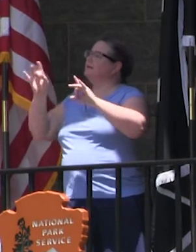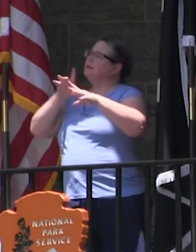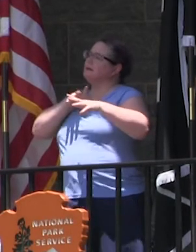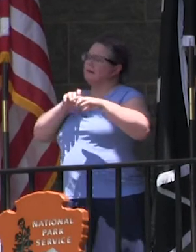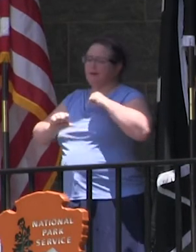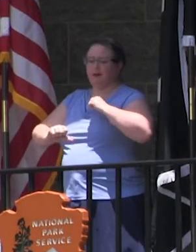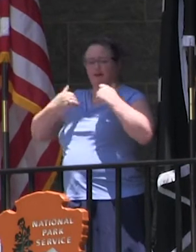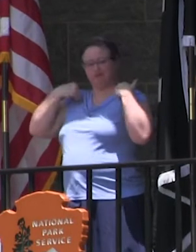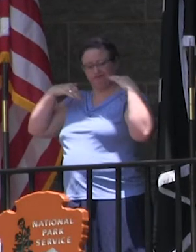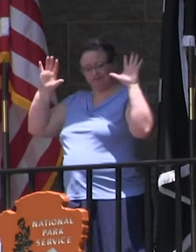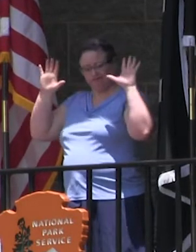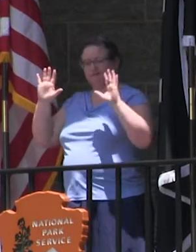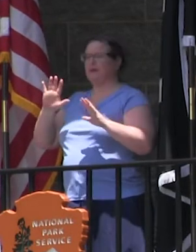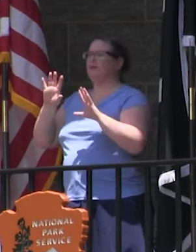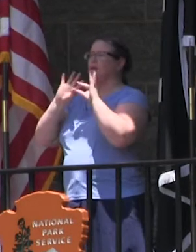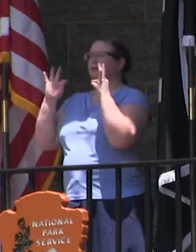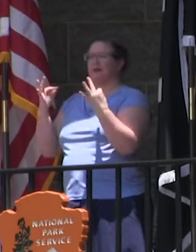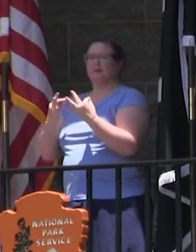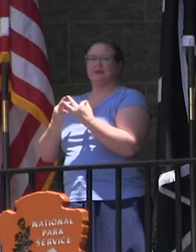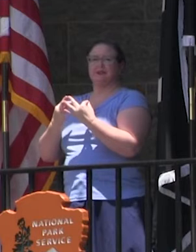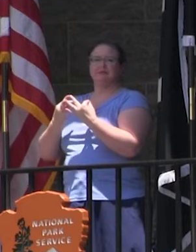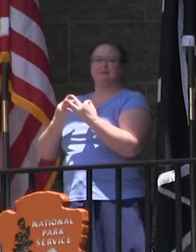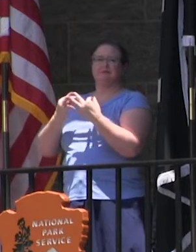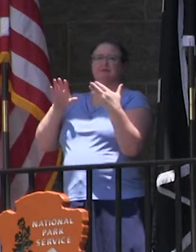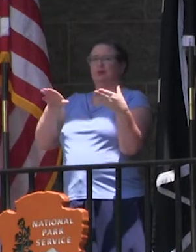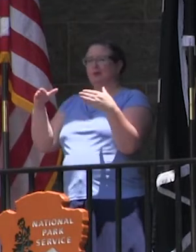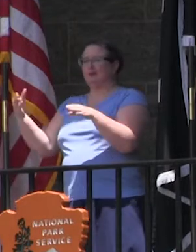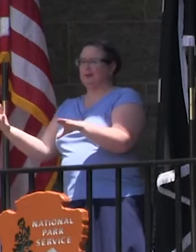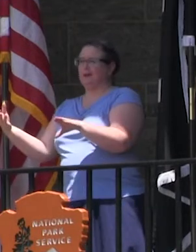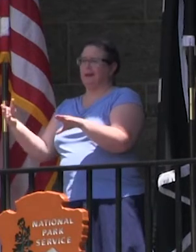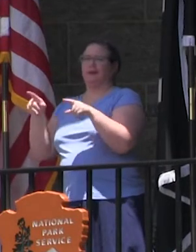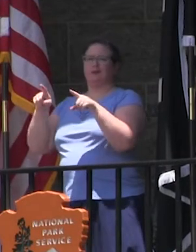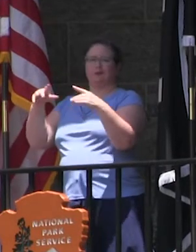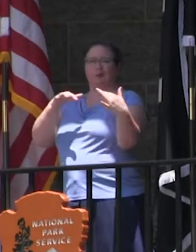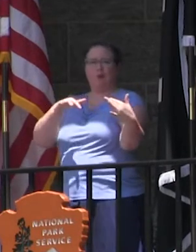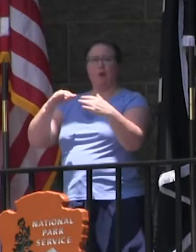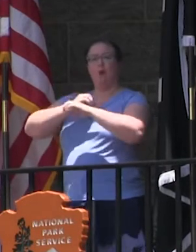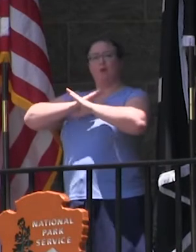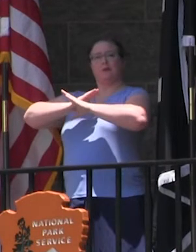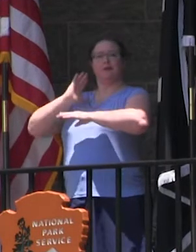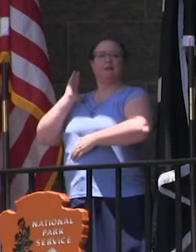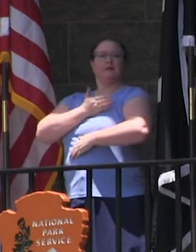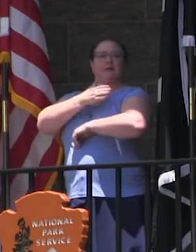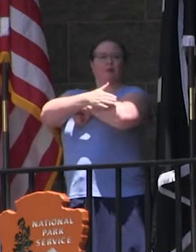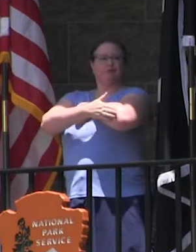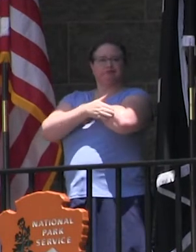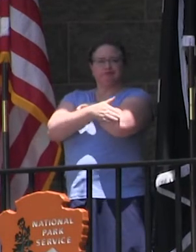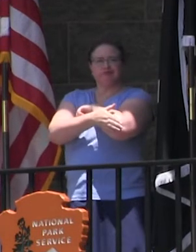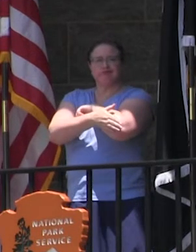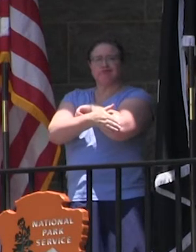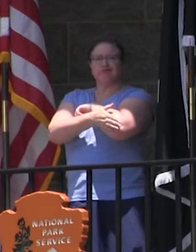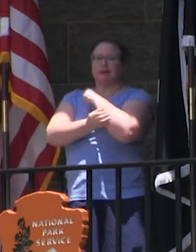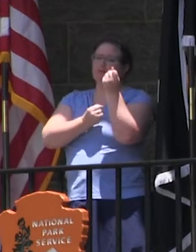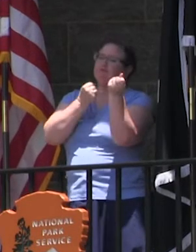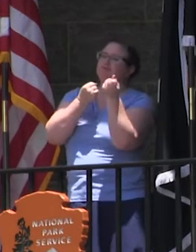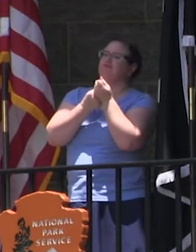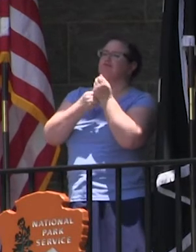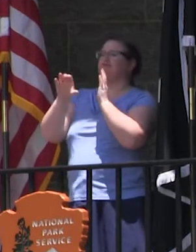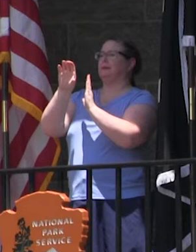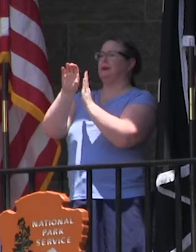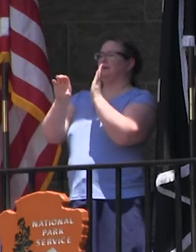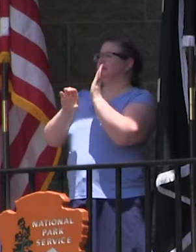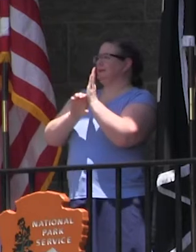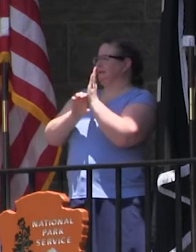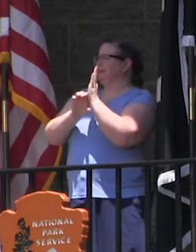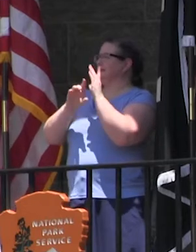heartbreaking sacrifice of their loved one who died in the line of duty, protecting our nation and upholding the